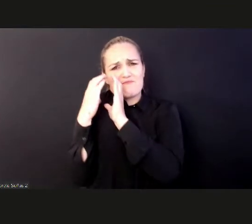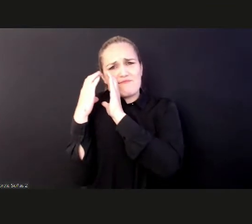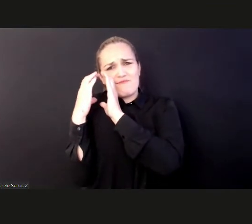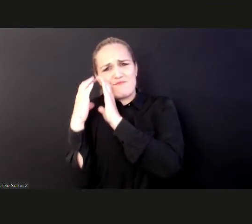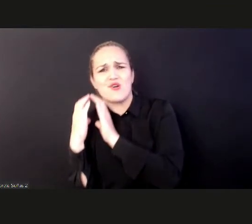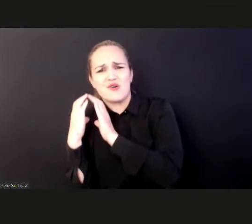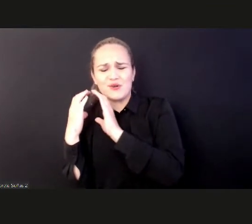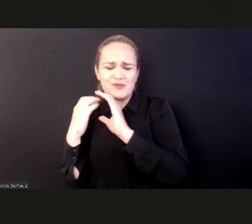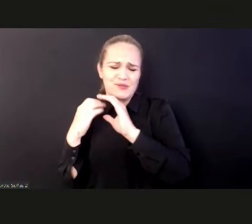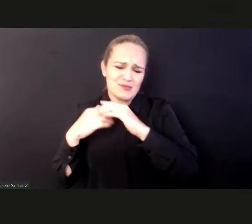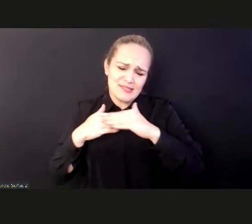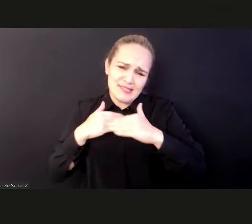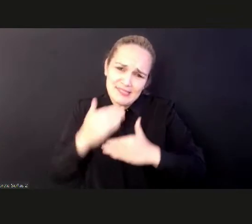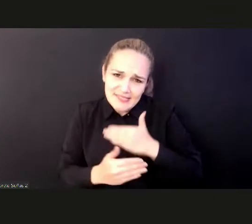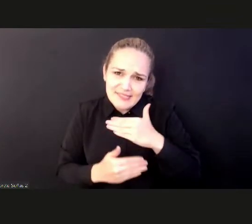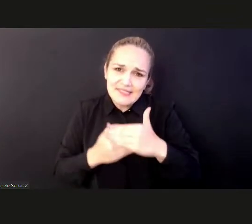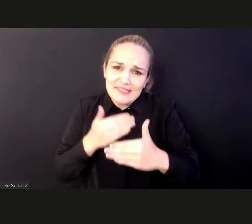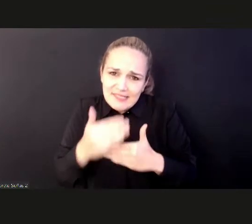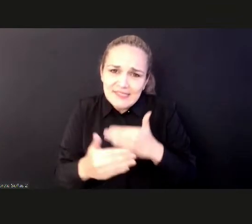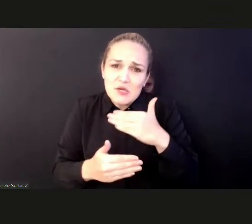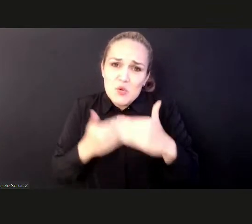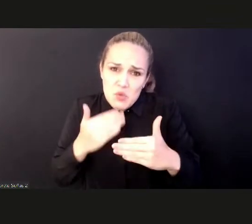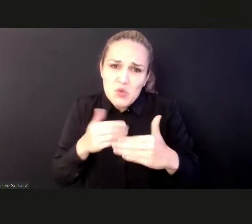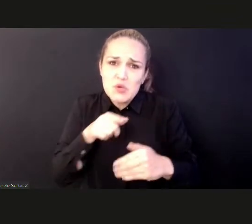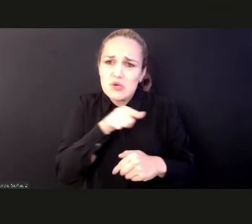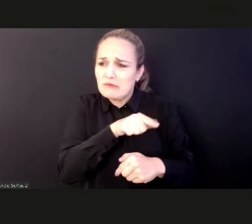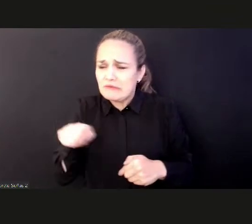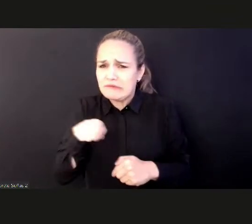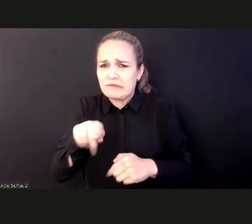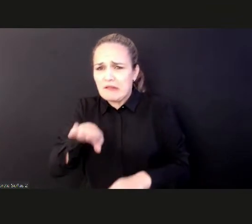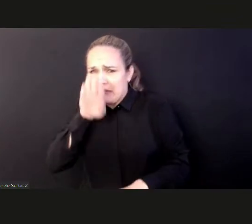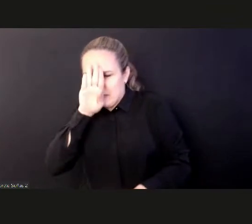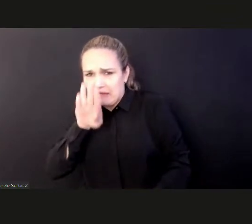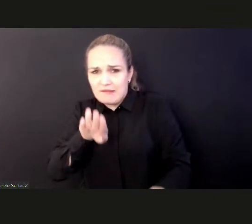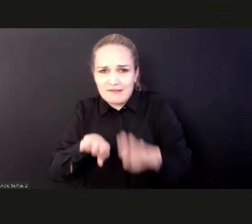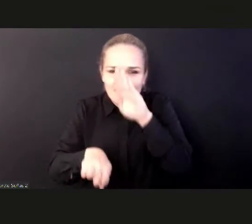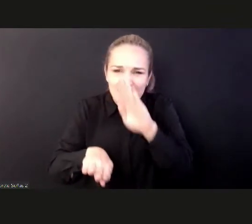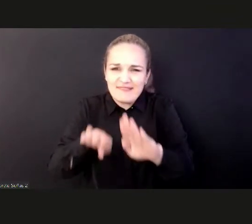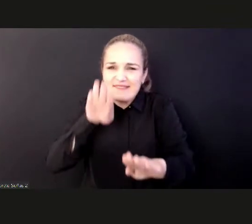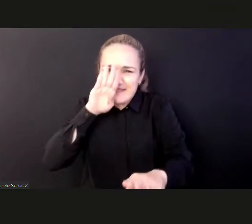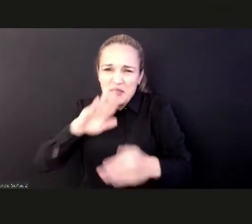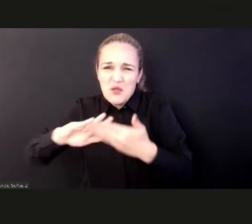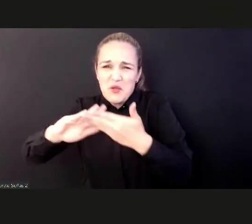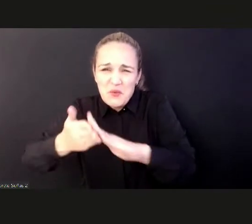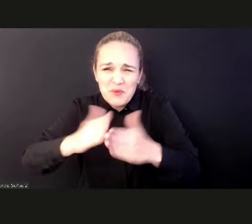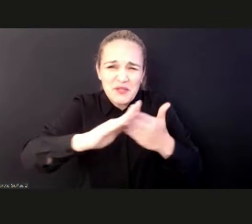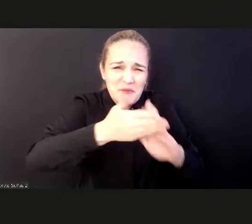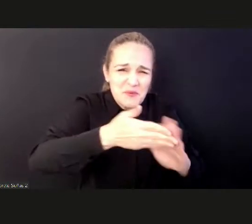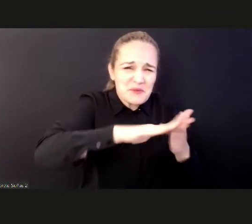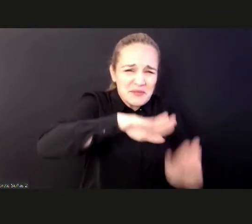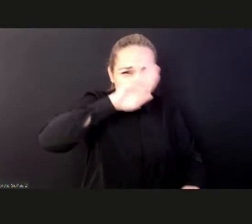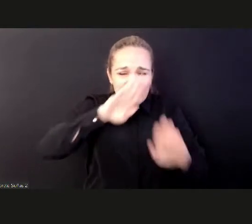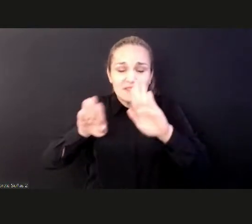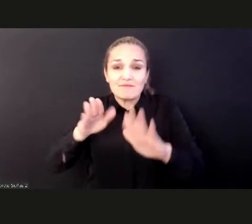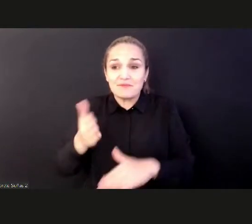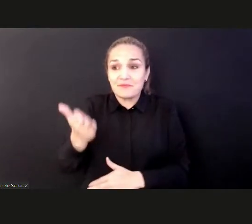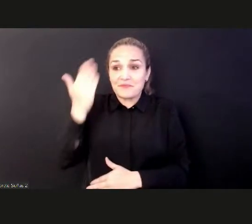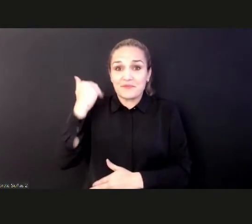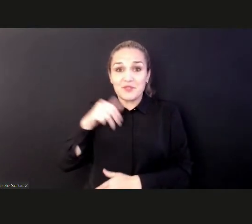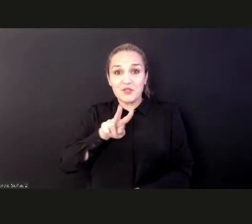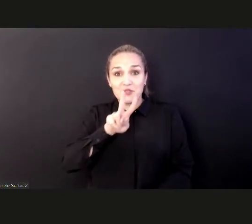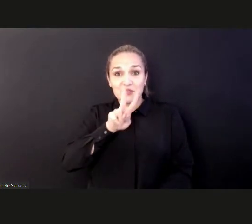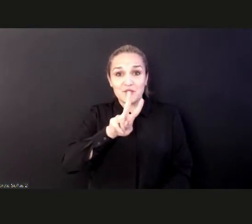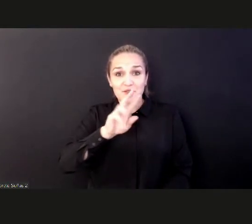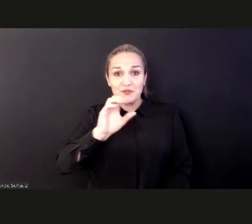that in 2019, travel and tourism was one of the world's largest sectors, accounting for 10.4% of global